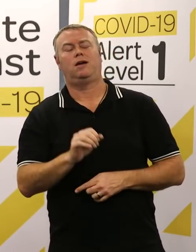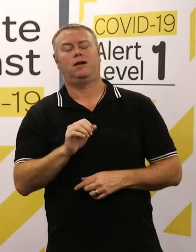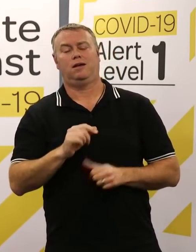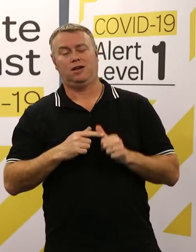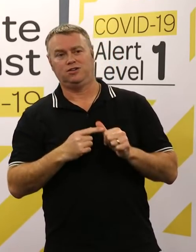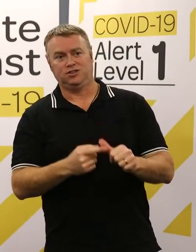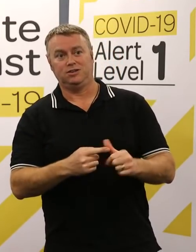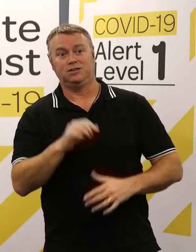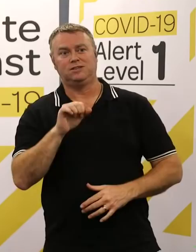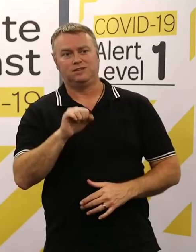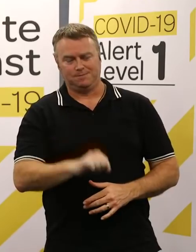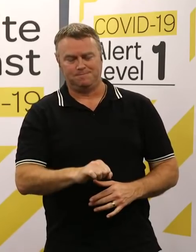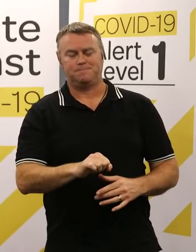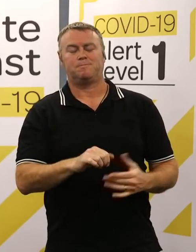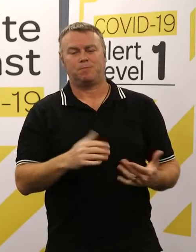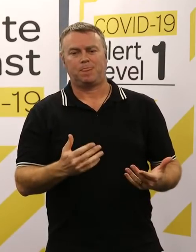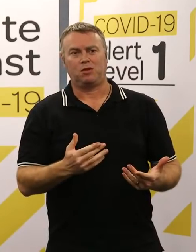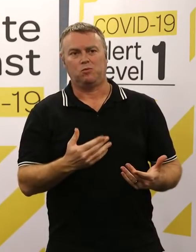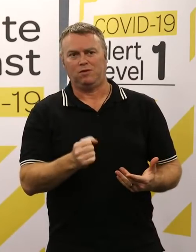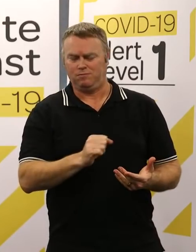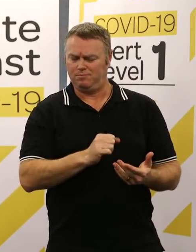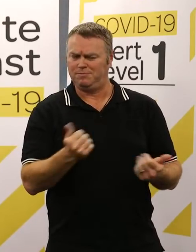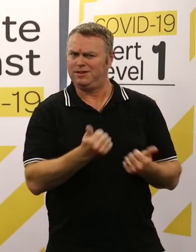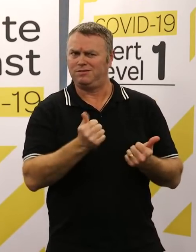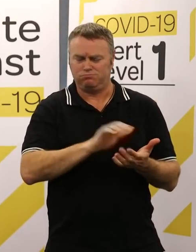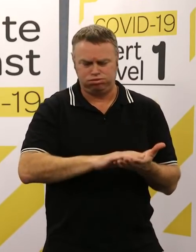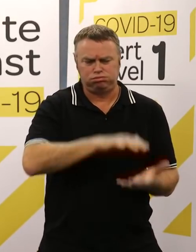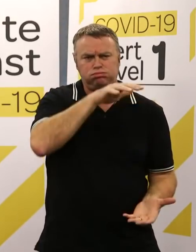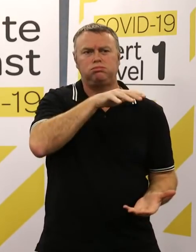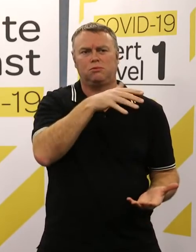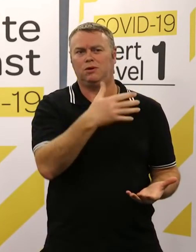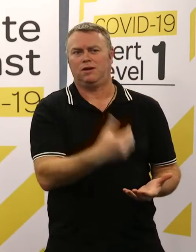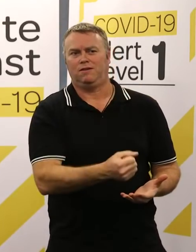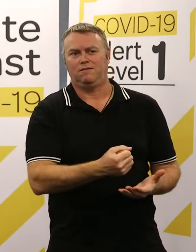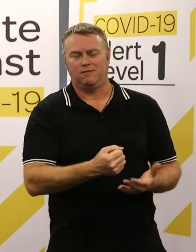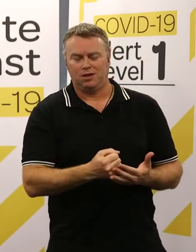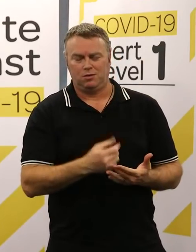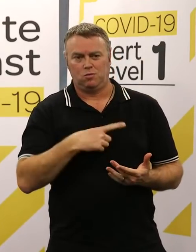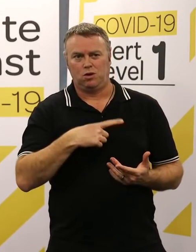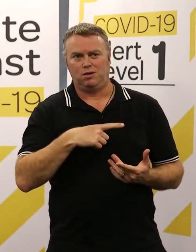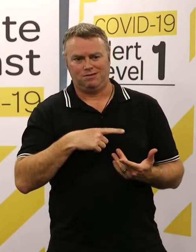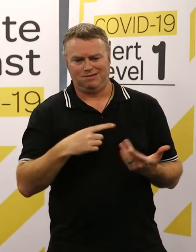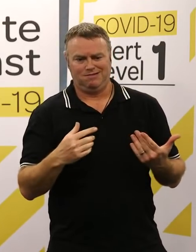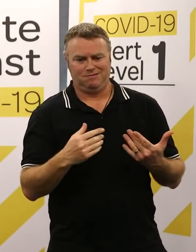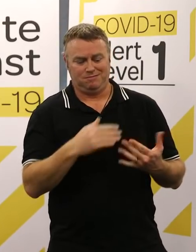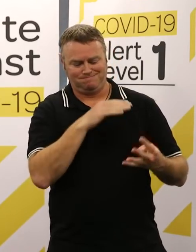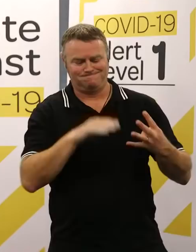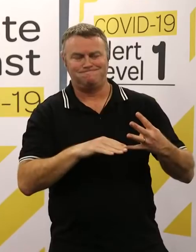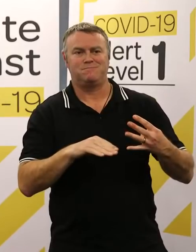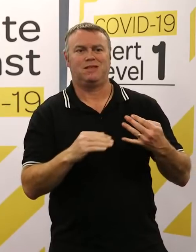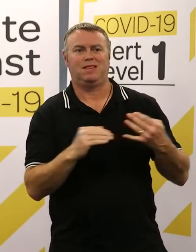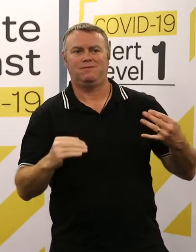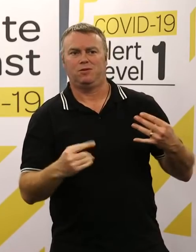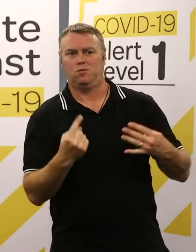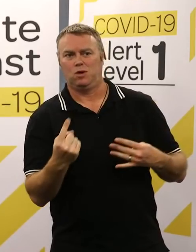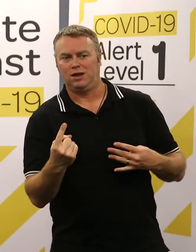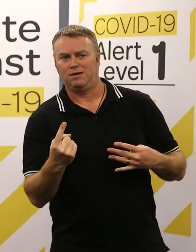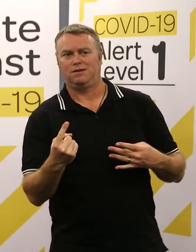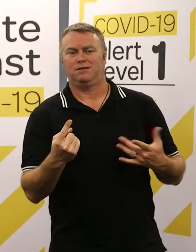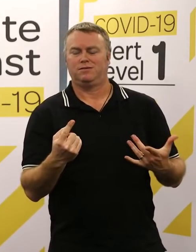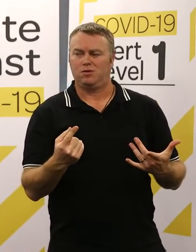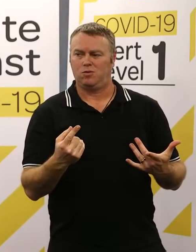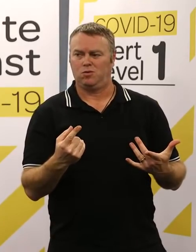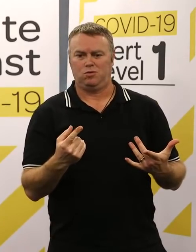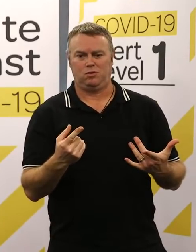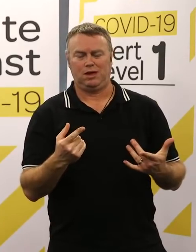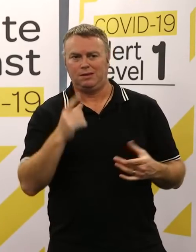community transmission and being an alert level 1 in the country, that means that we have not got the same level of use of or